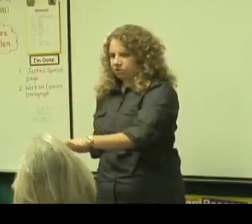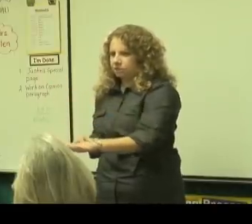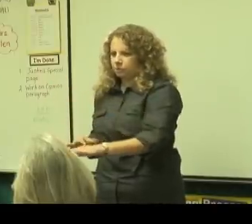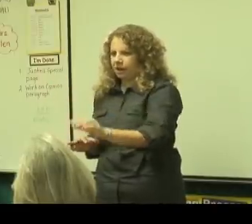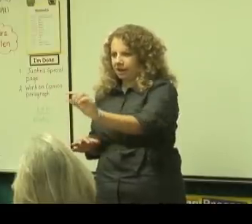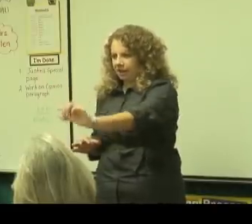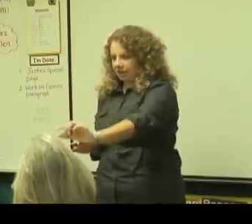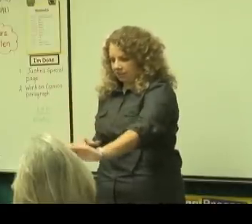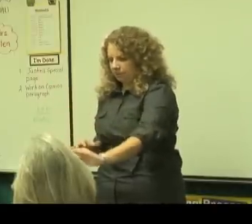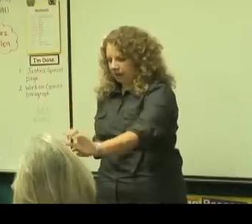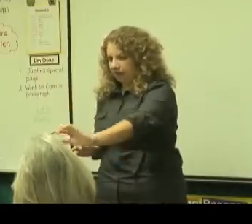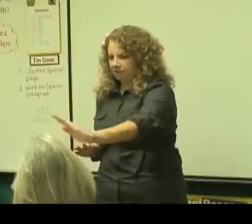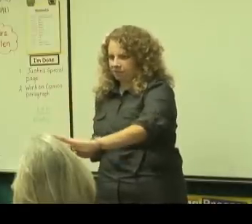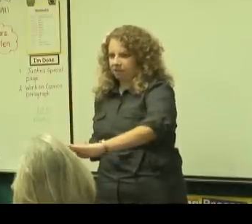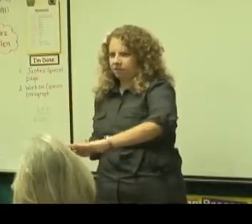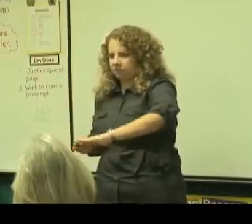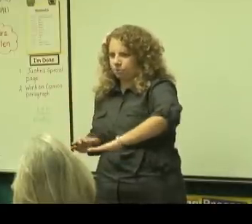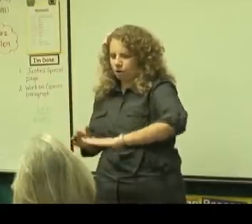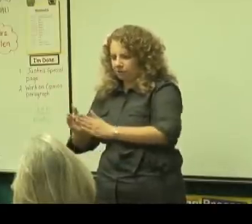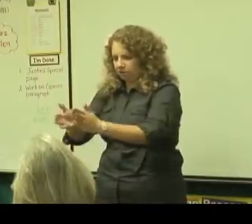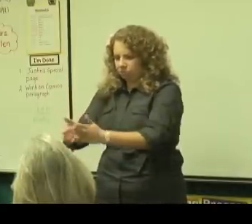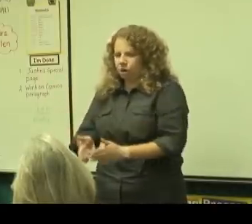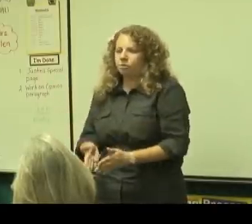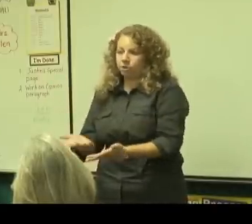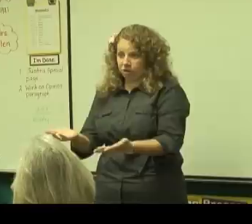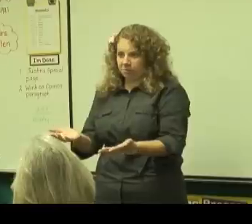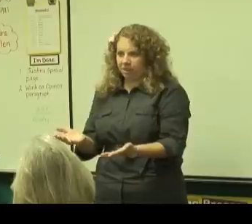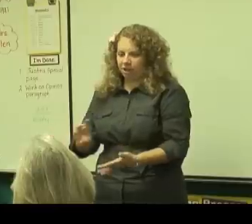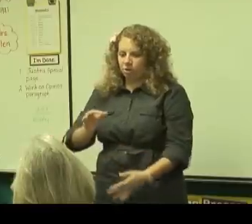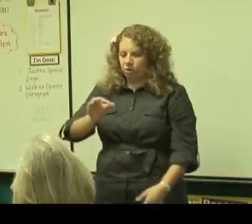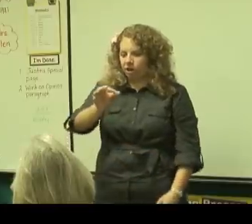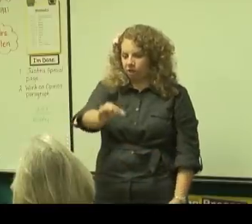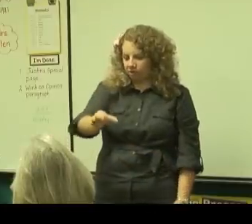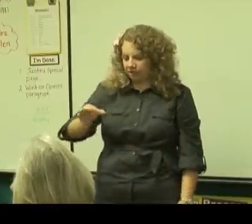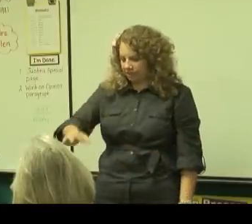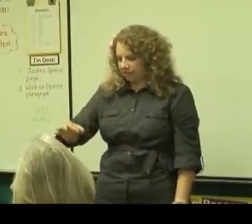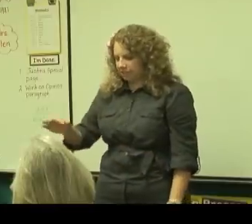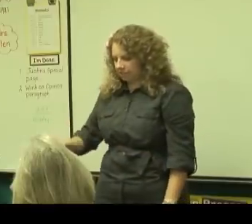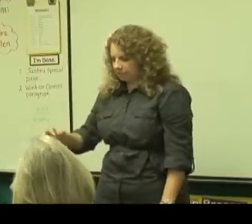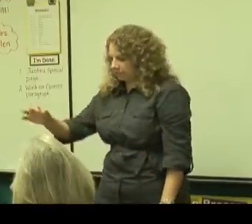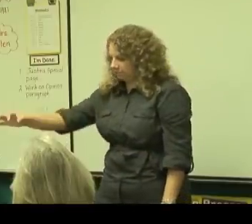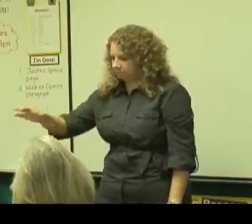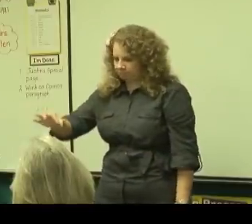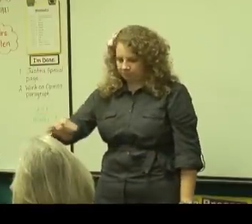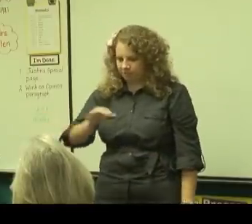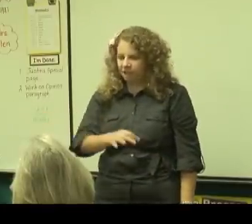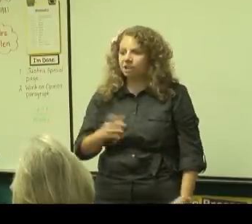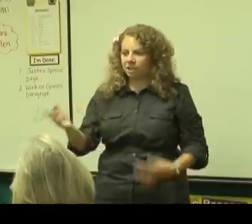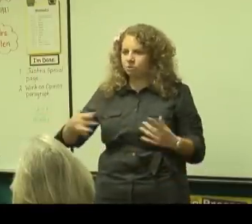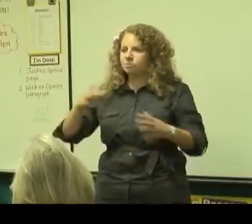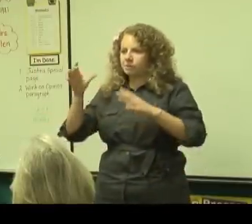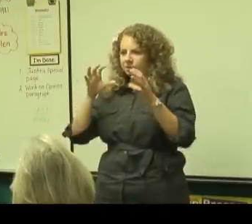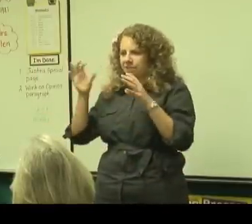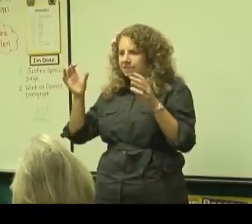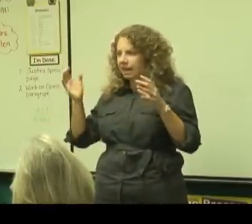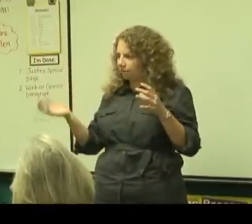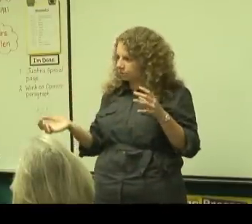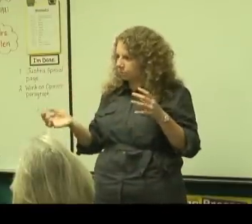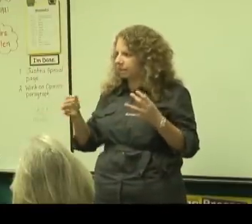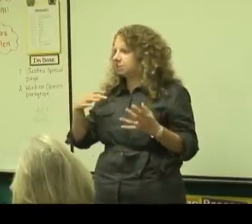this way, and they would have like, they would all be in a row, you know what I mean? Like, or I could go like this, and you would be able to see how it's placed